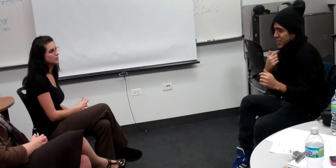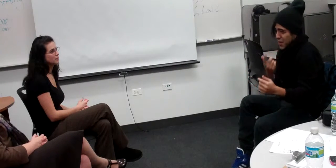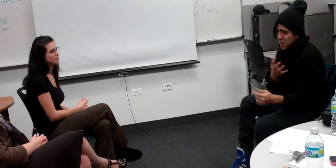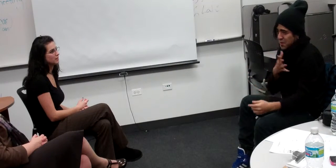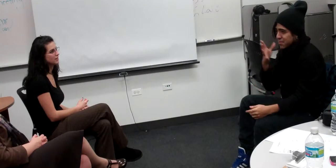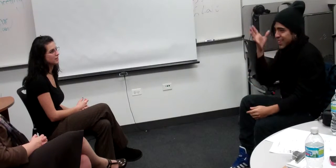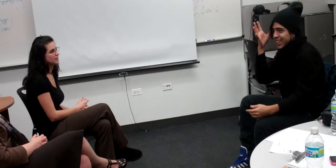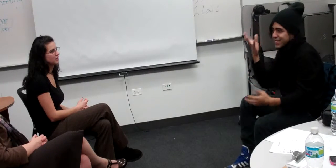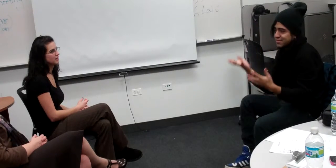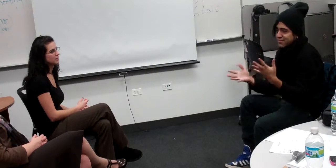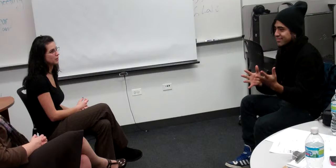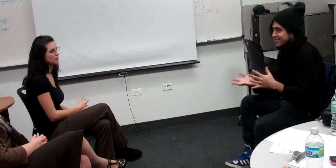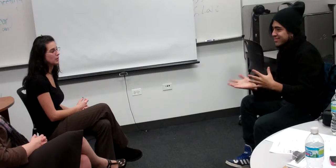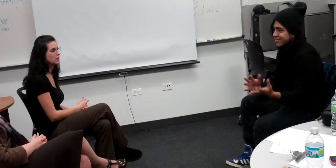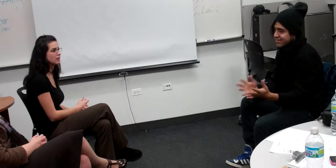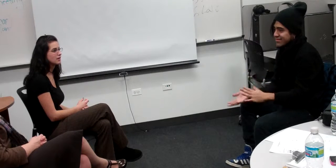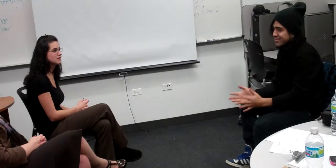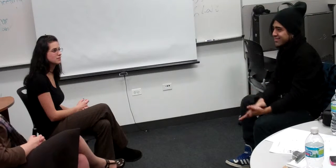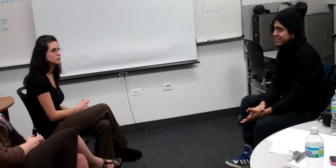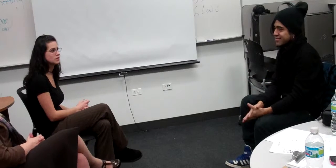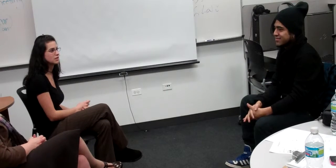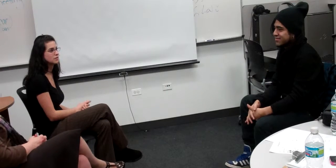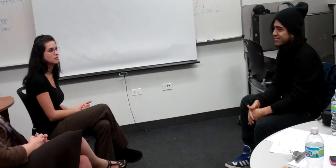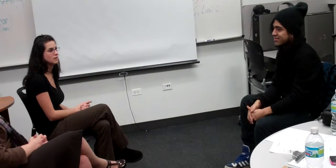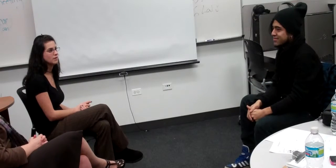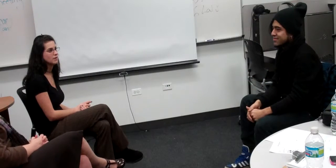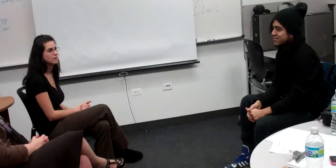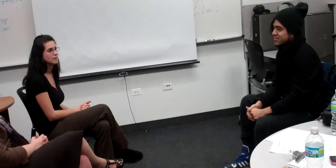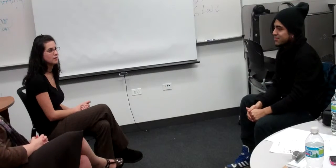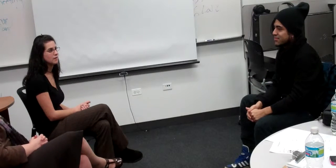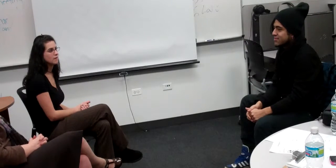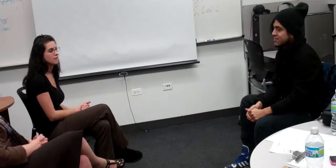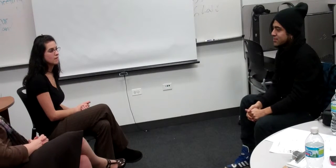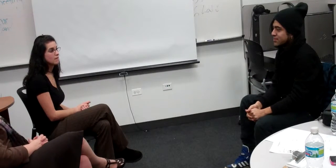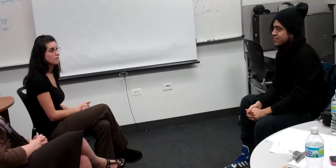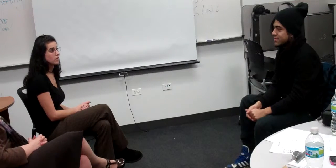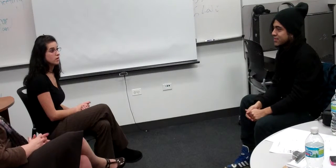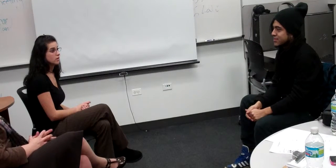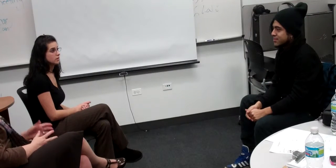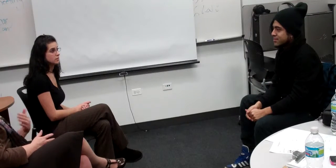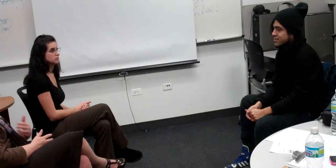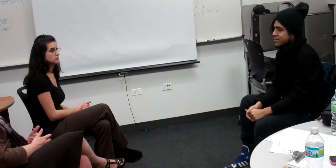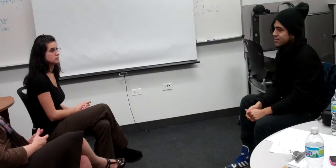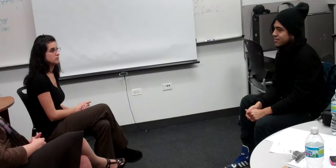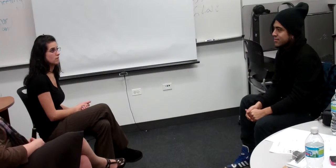Do I tell my parents? What should I do? Well, have you told anyone other than me at this point?